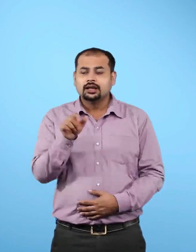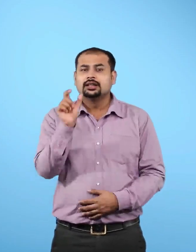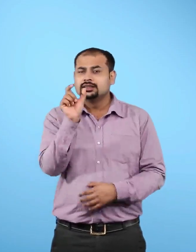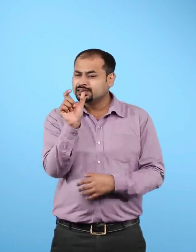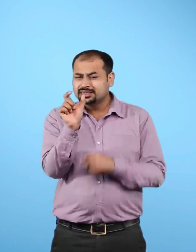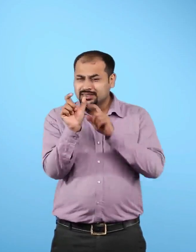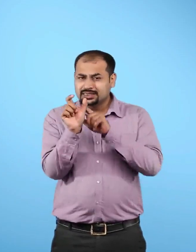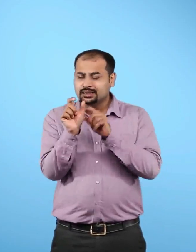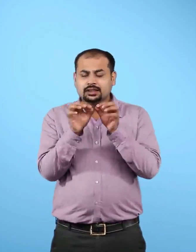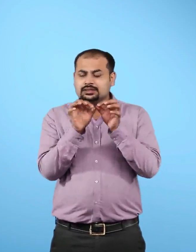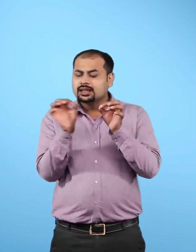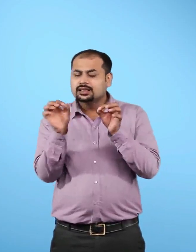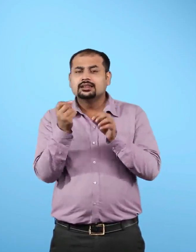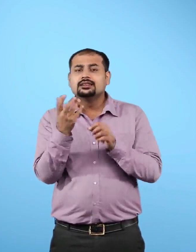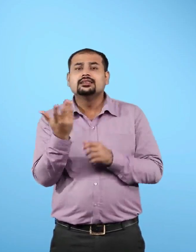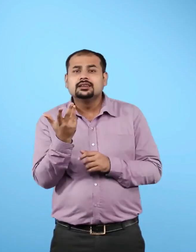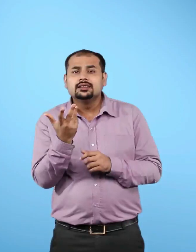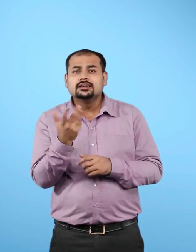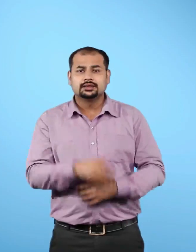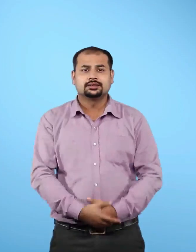How long is this pencil?